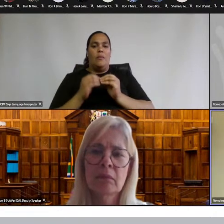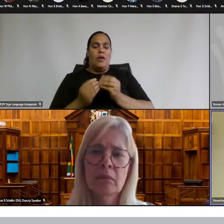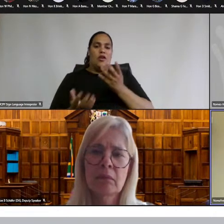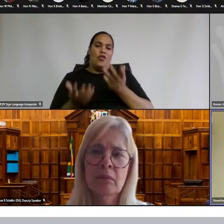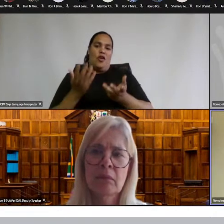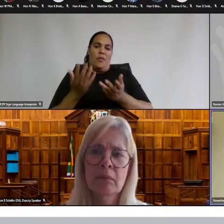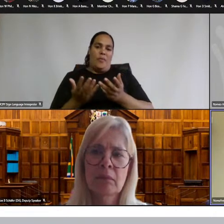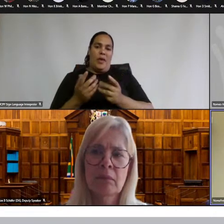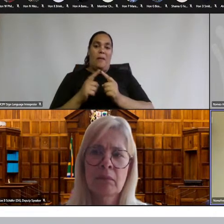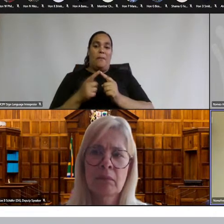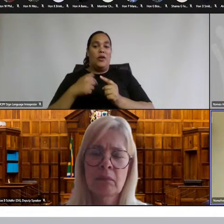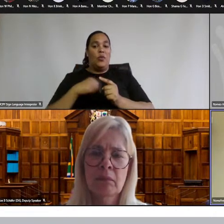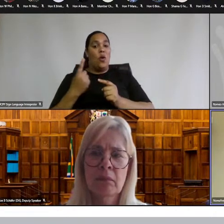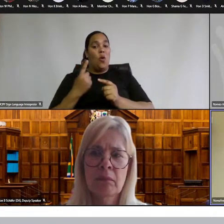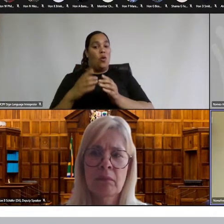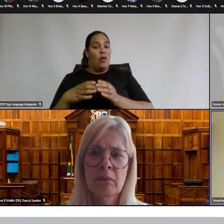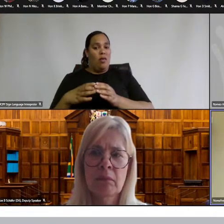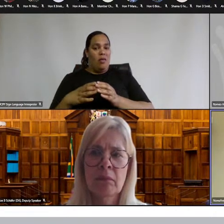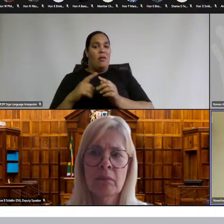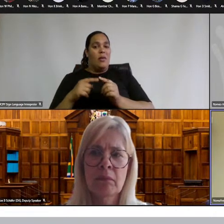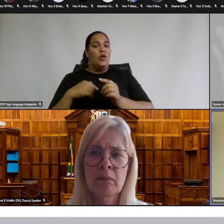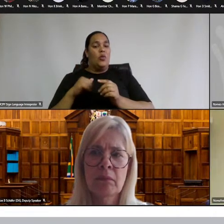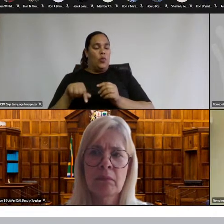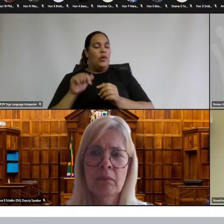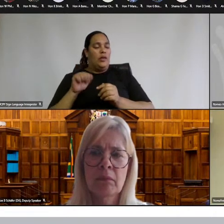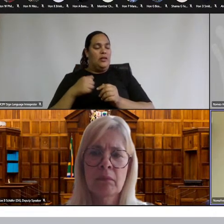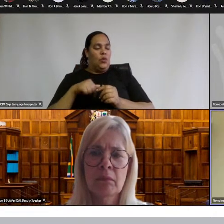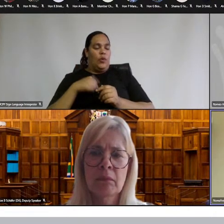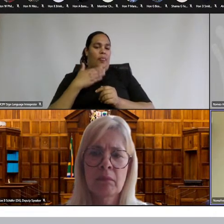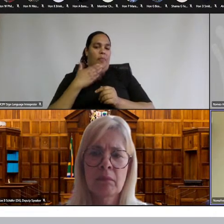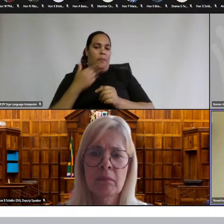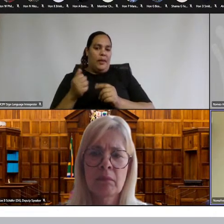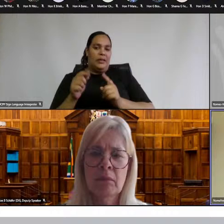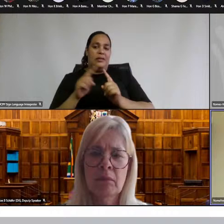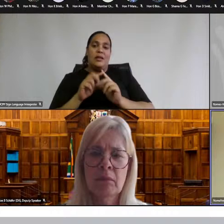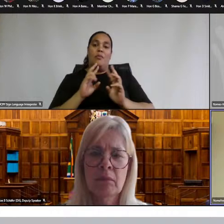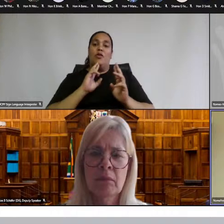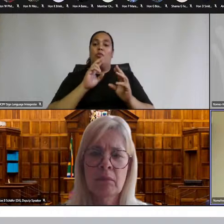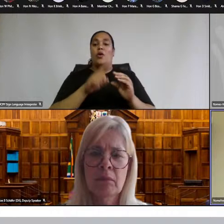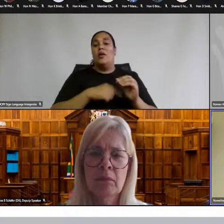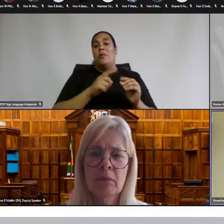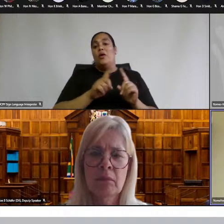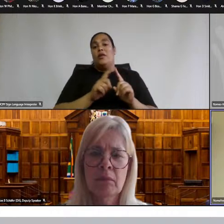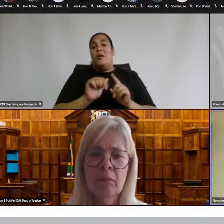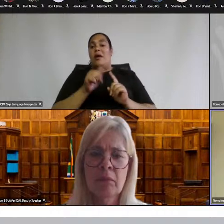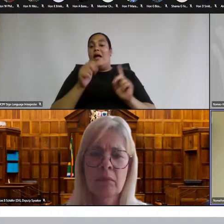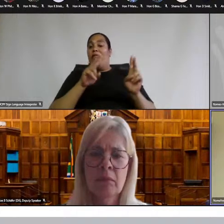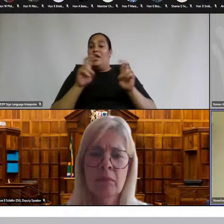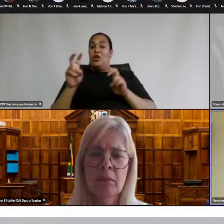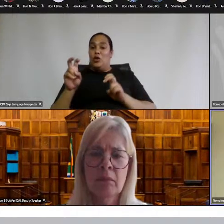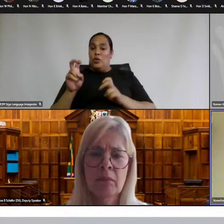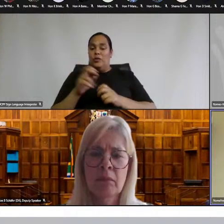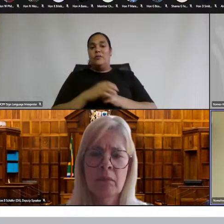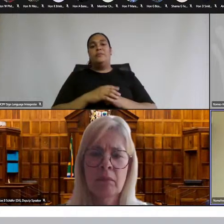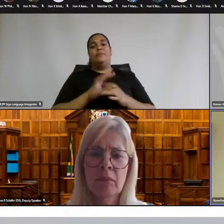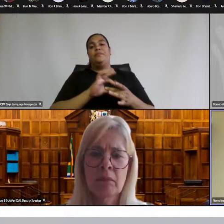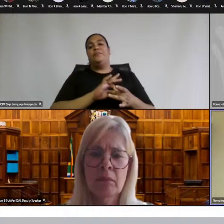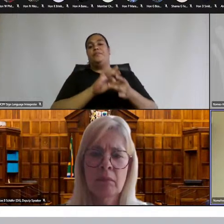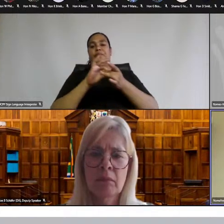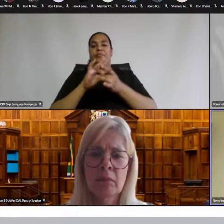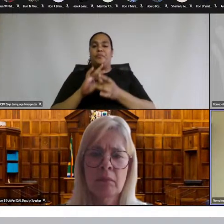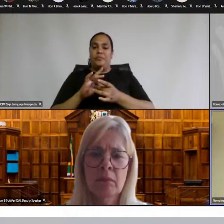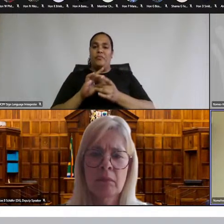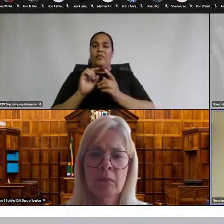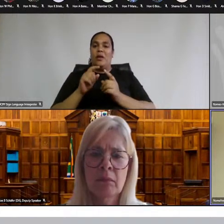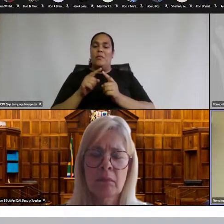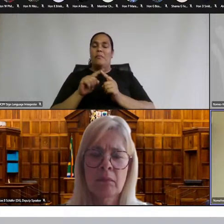comparison. We are the only one, so we are the best. And then in response to also in other issues related to the